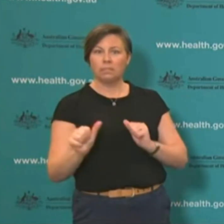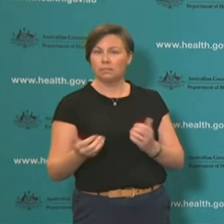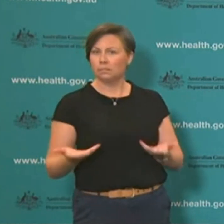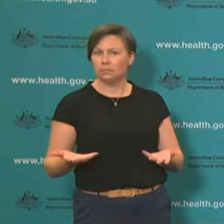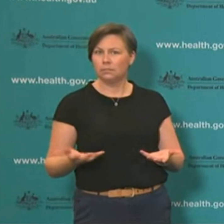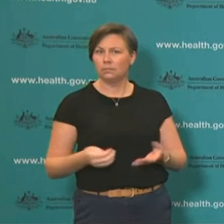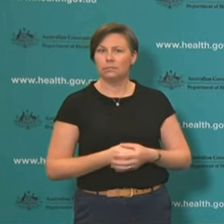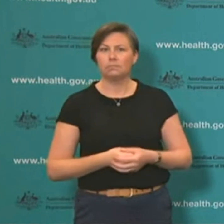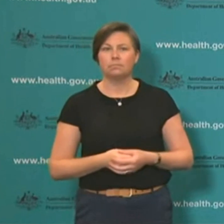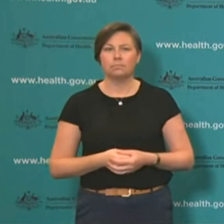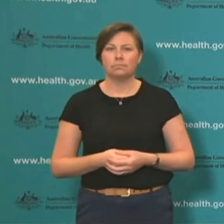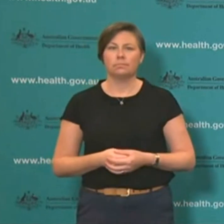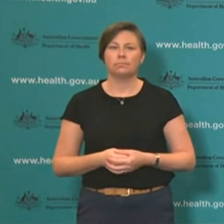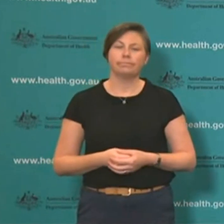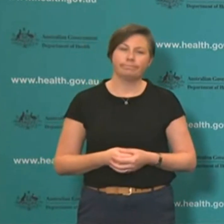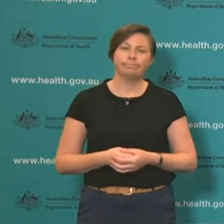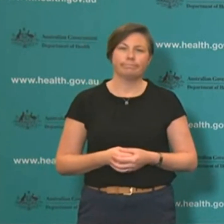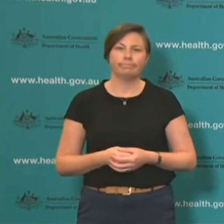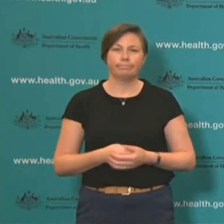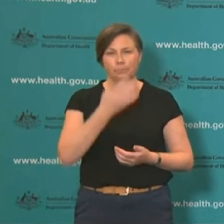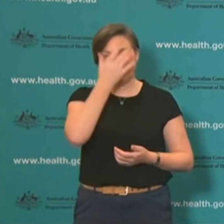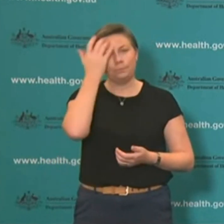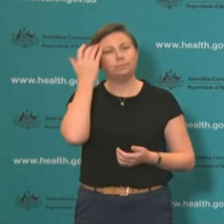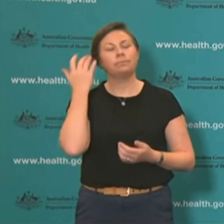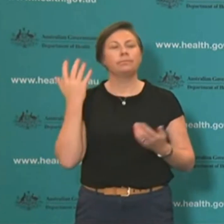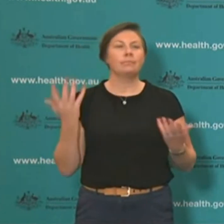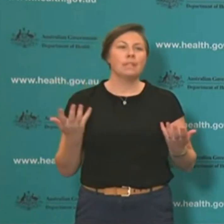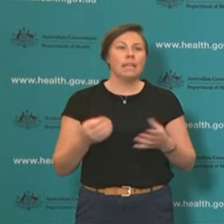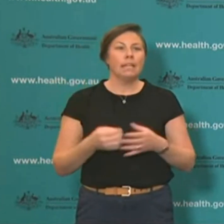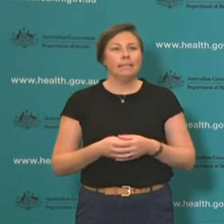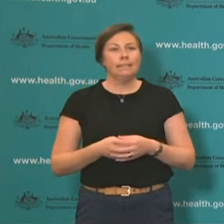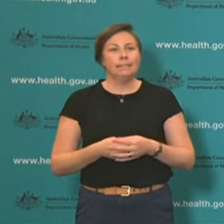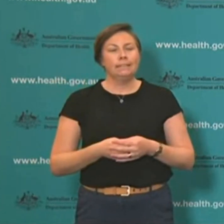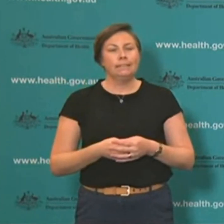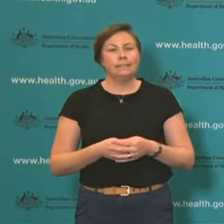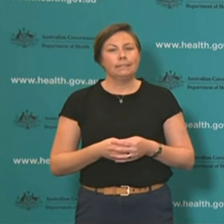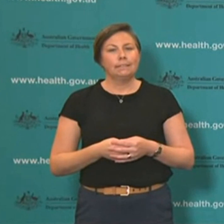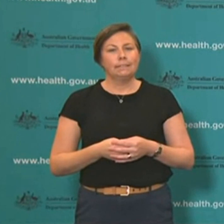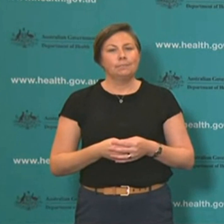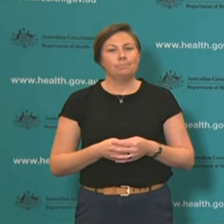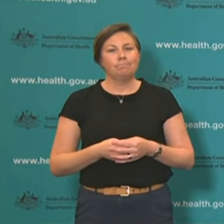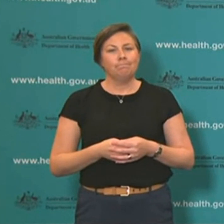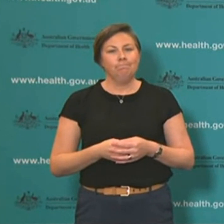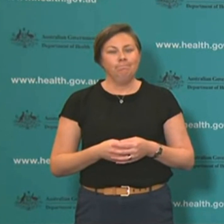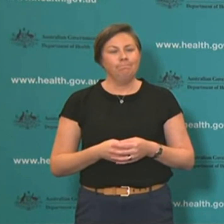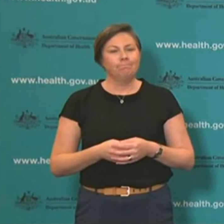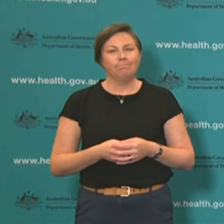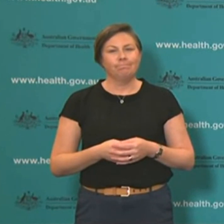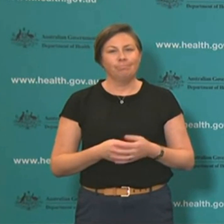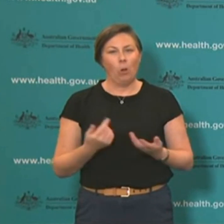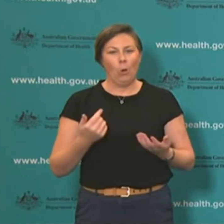work? Well, I think like a lot of these things in a pandemic, these processes aren't